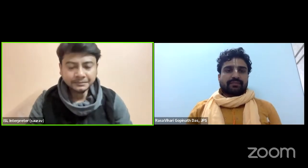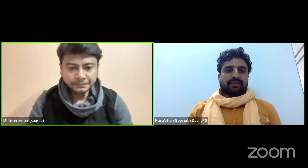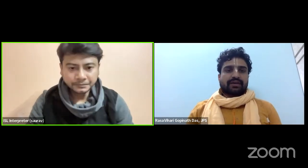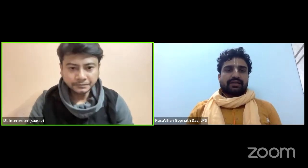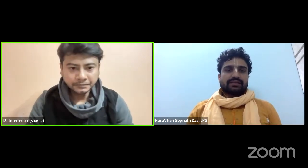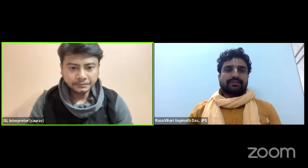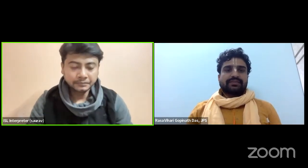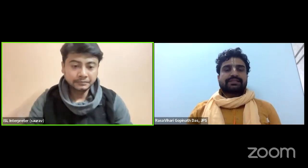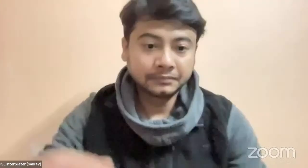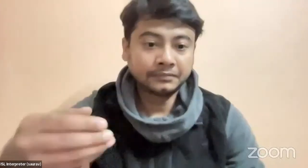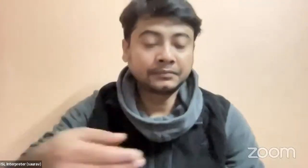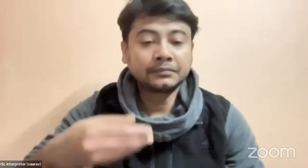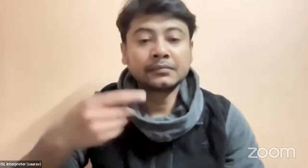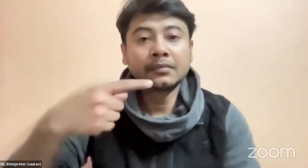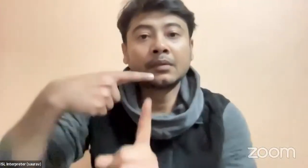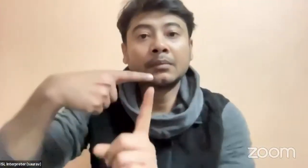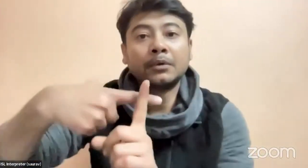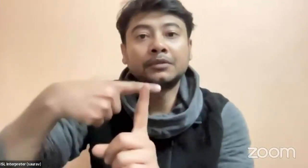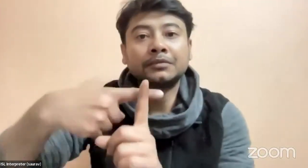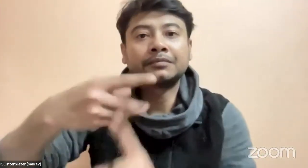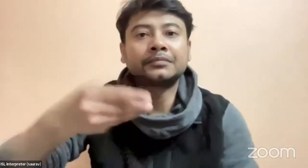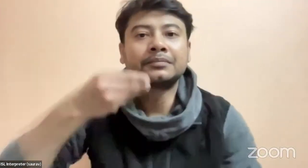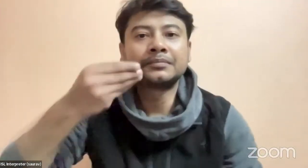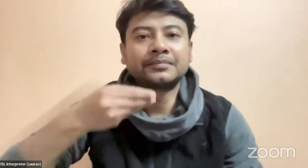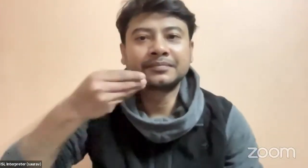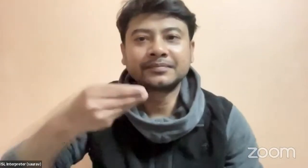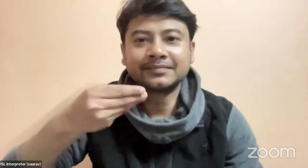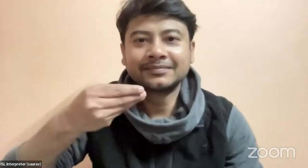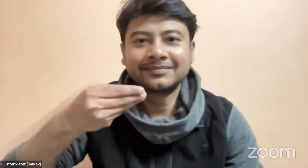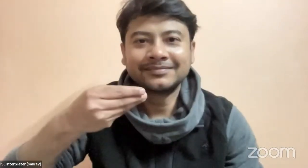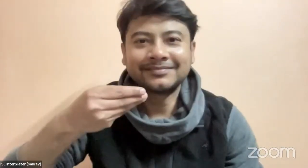Mangalacharan. Mangalacharan means creating auspiciousness.